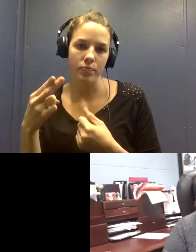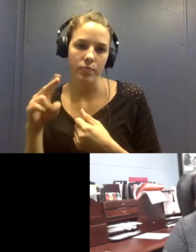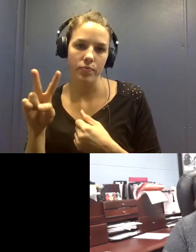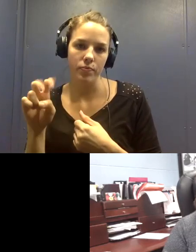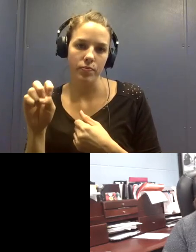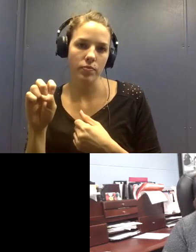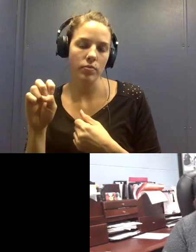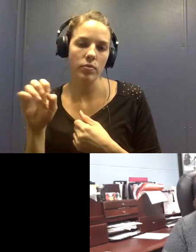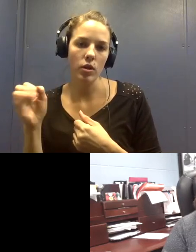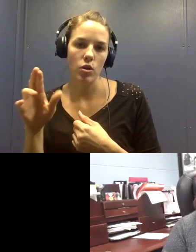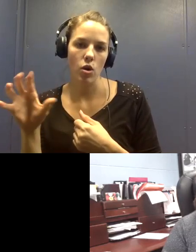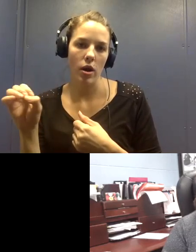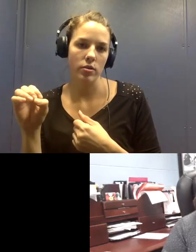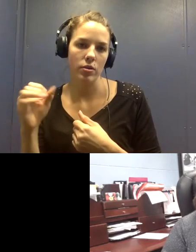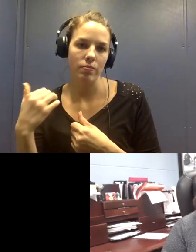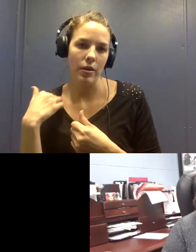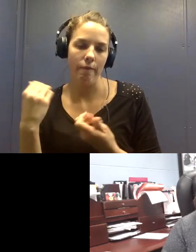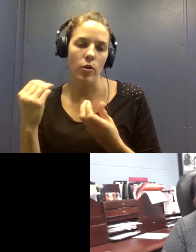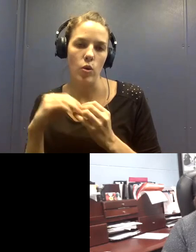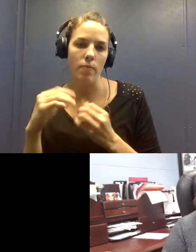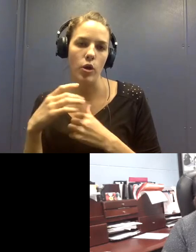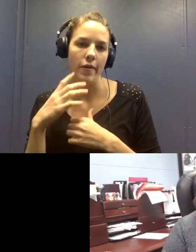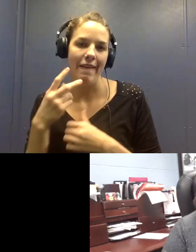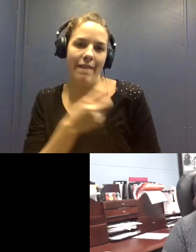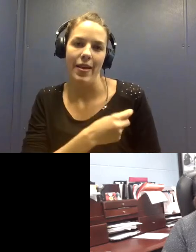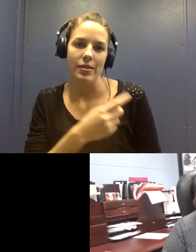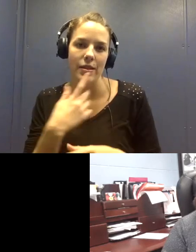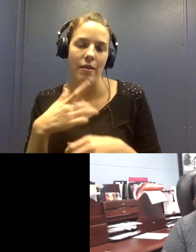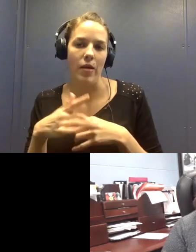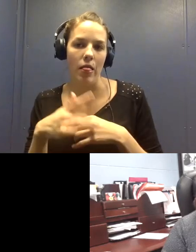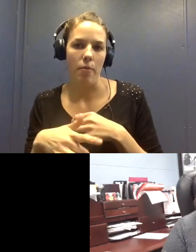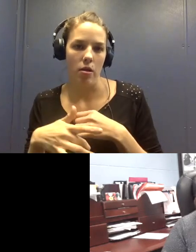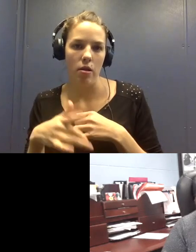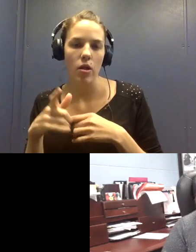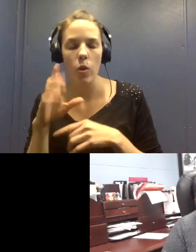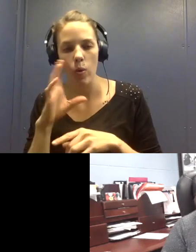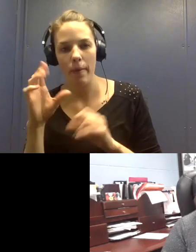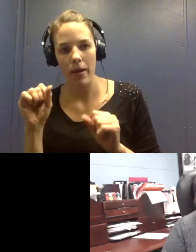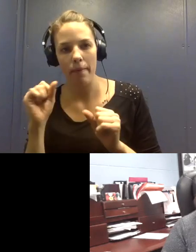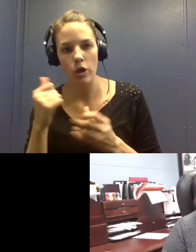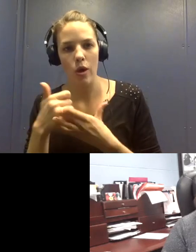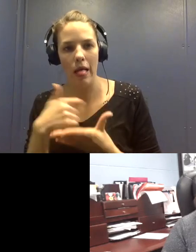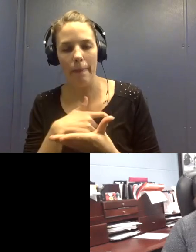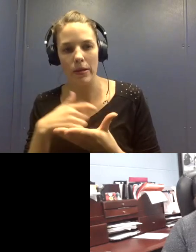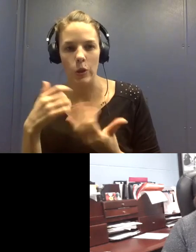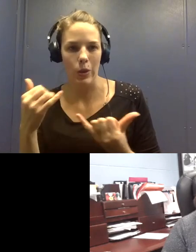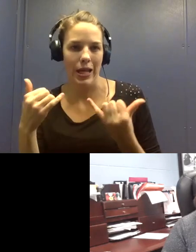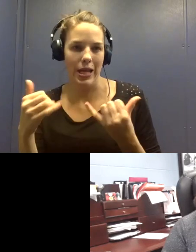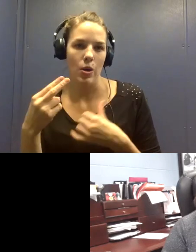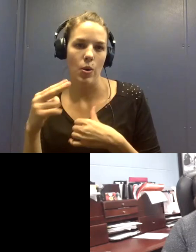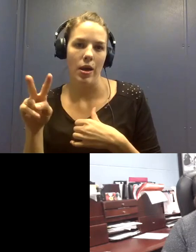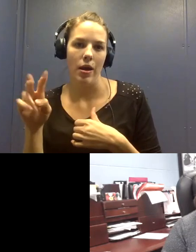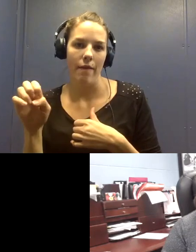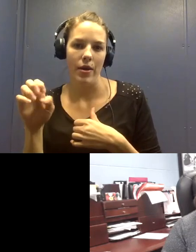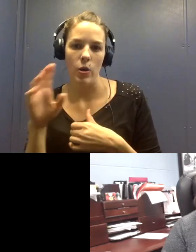Jewel Osco have more vaccine available to them, they will be able to help us. Right now, Hy-Vee will